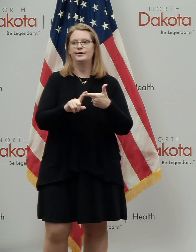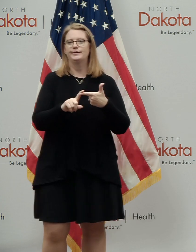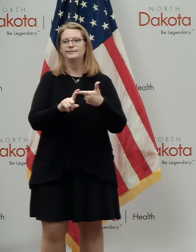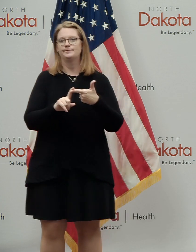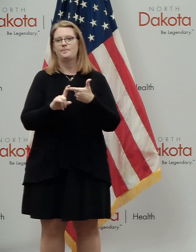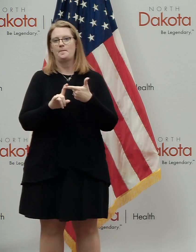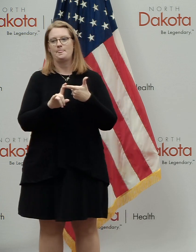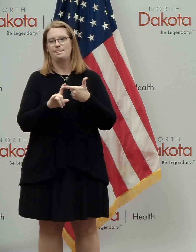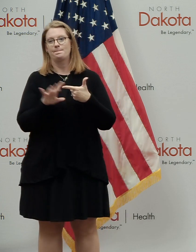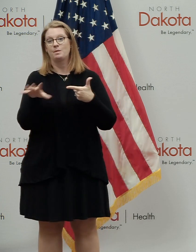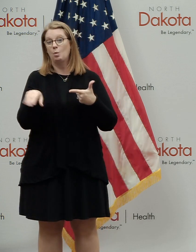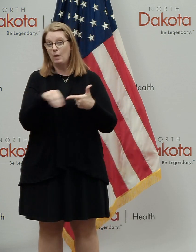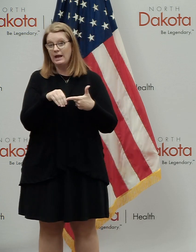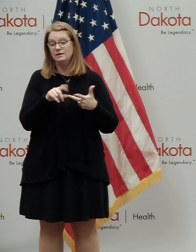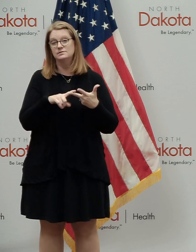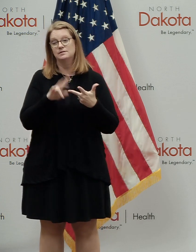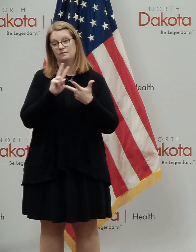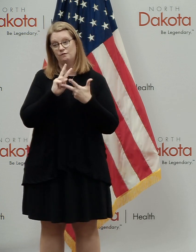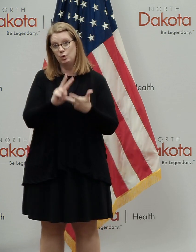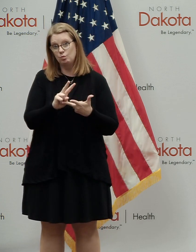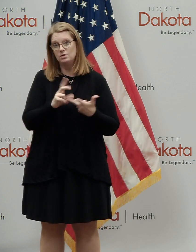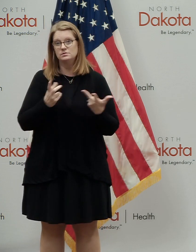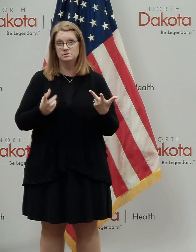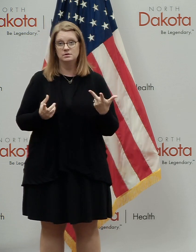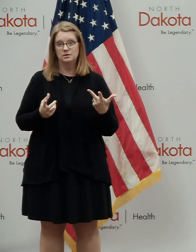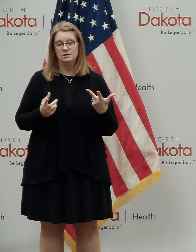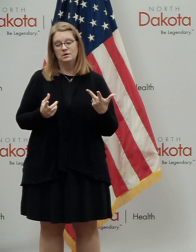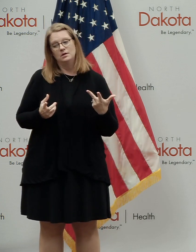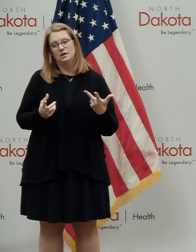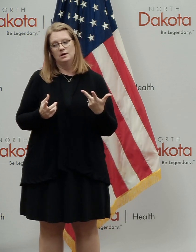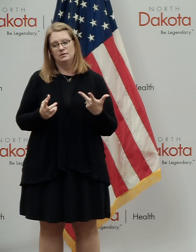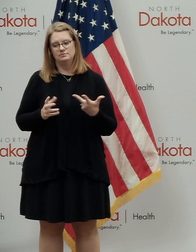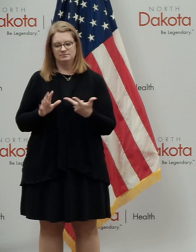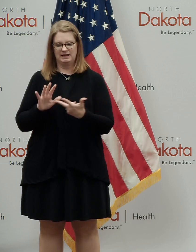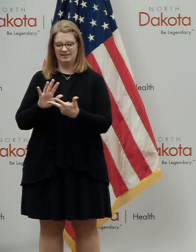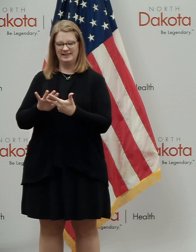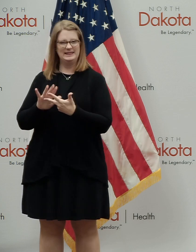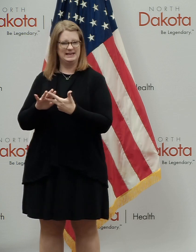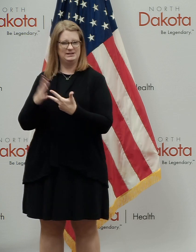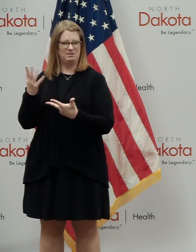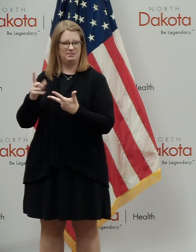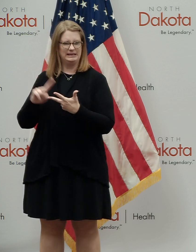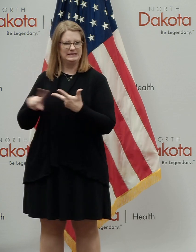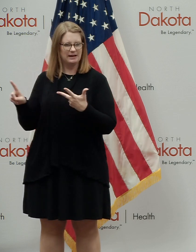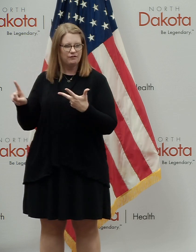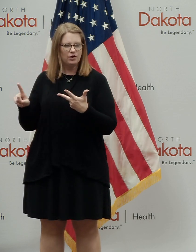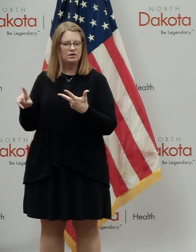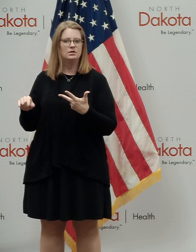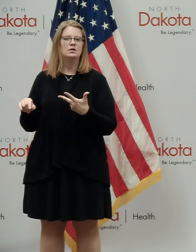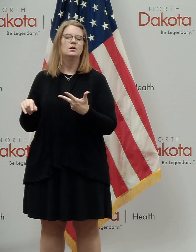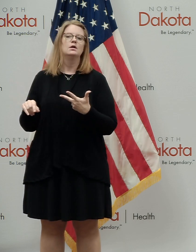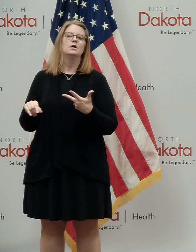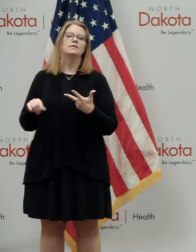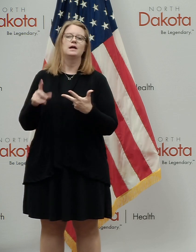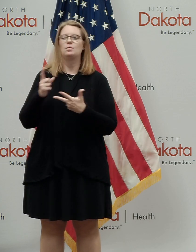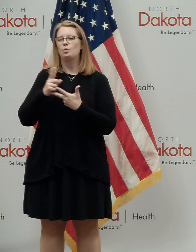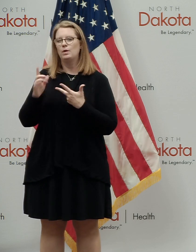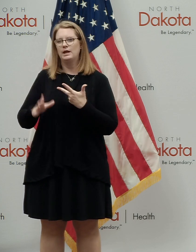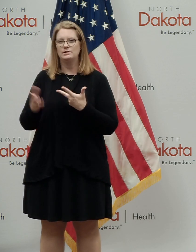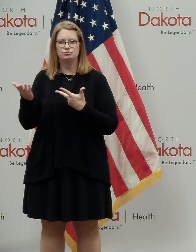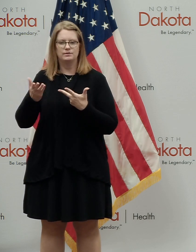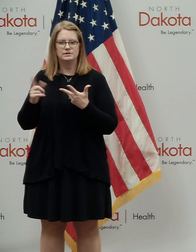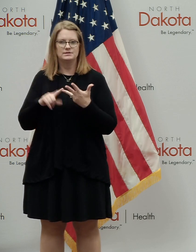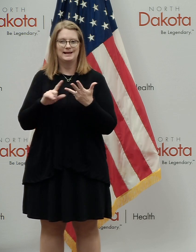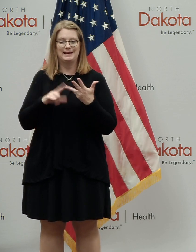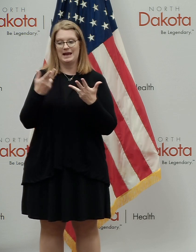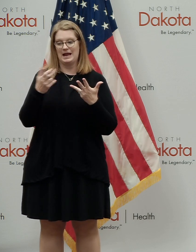got weddings and funerals, which may be different than Sunday or weekend services, and then high school